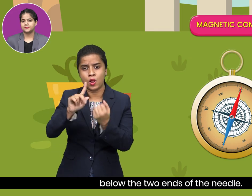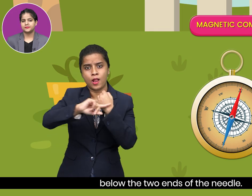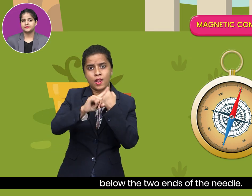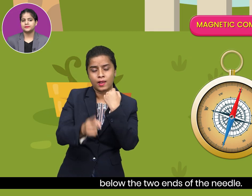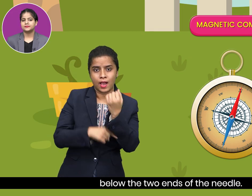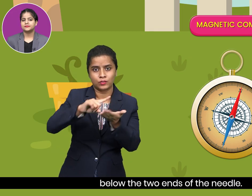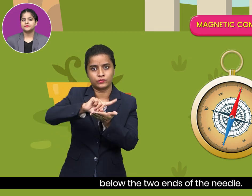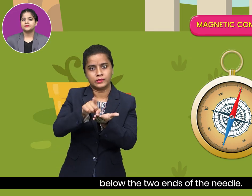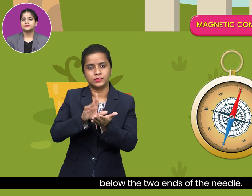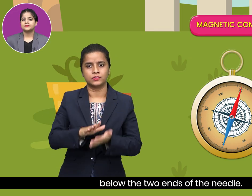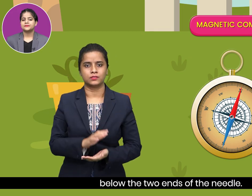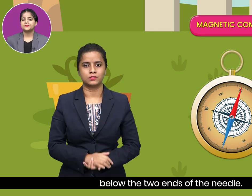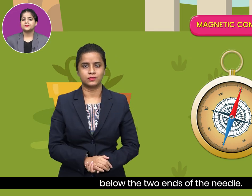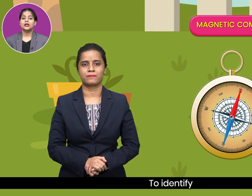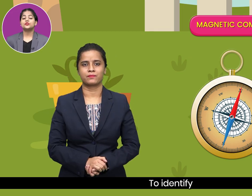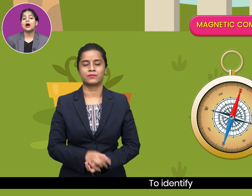needle.